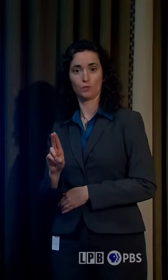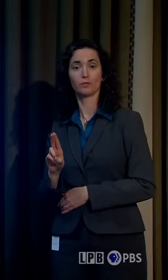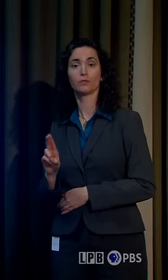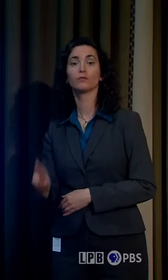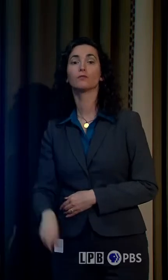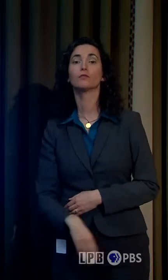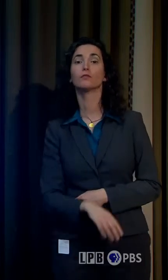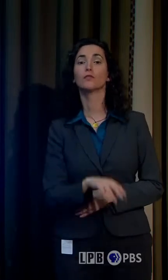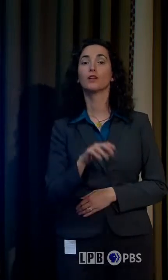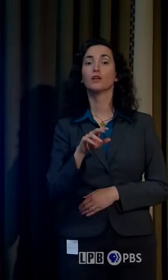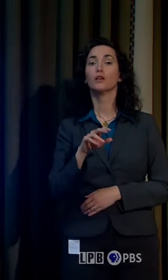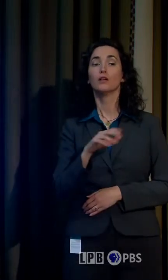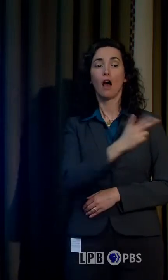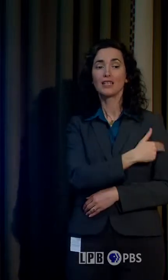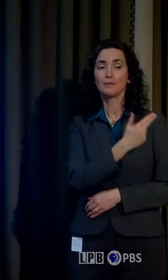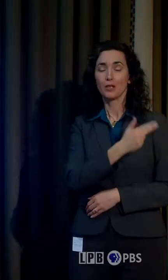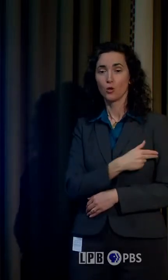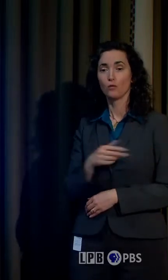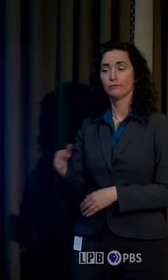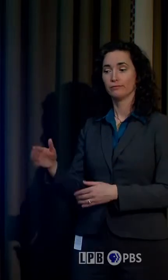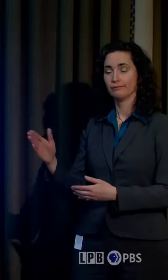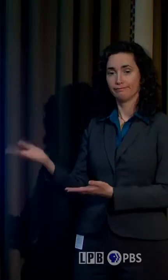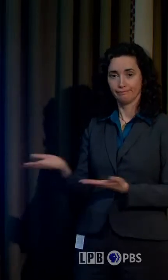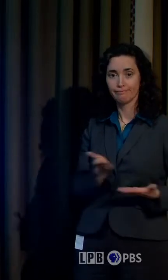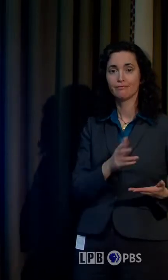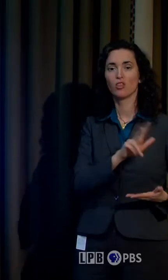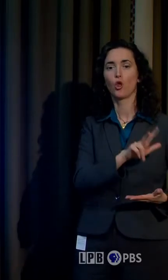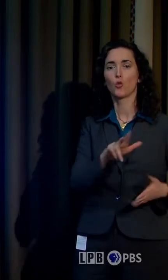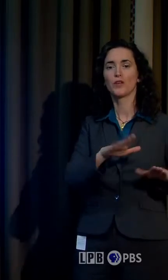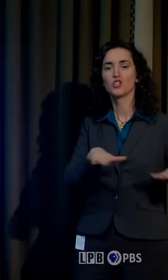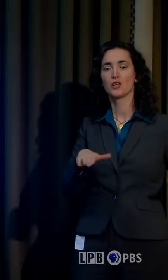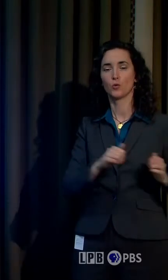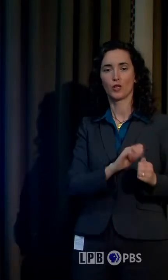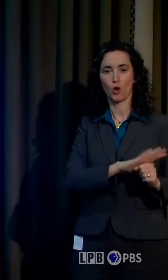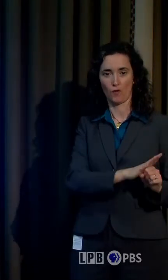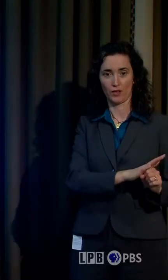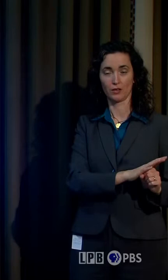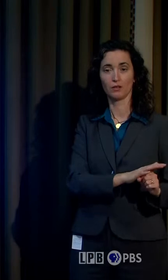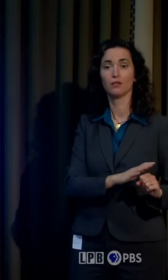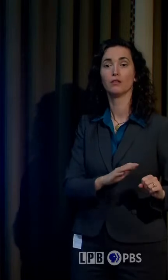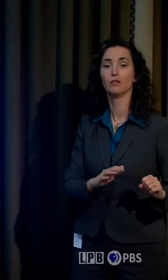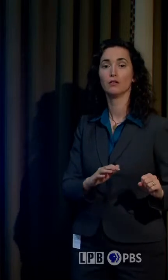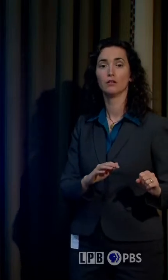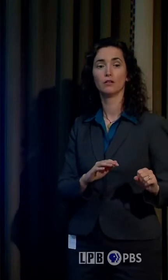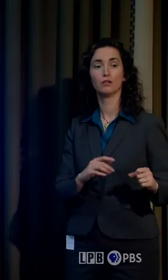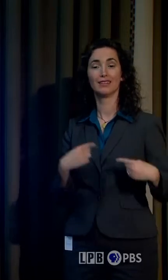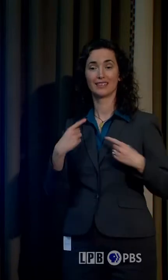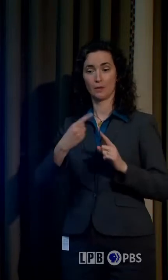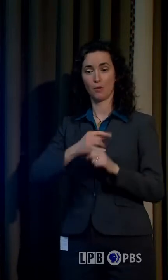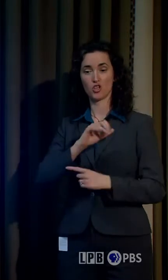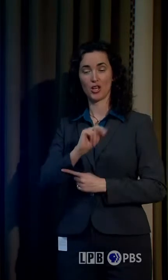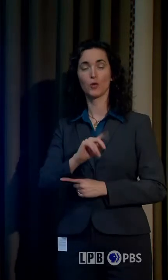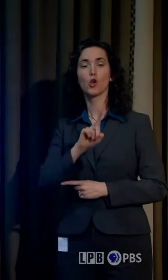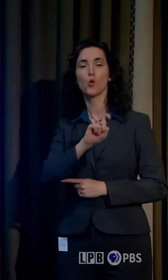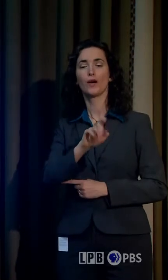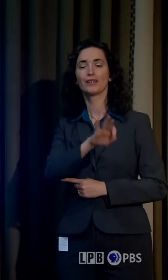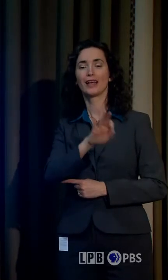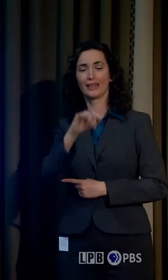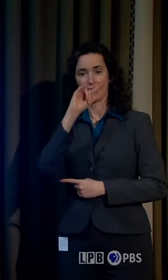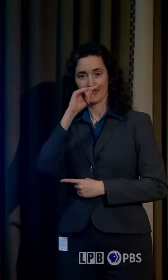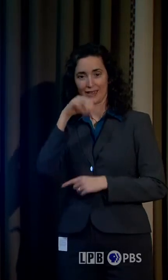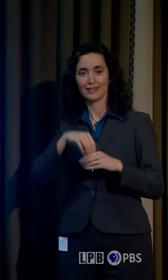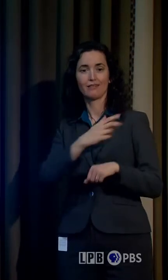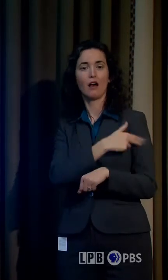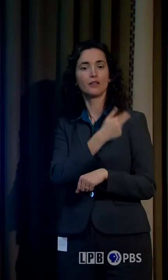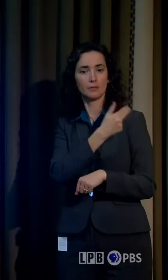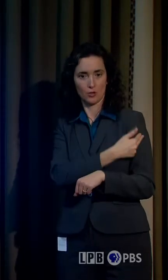kids admitted to the hospital with COVID this past week. There's been 199 kids admitted to the hospital during the month of January with